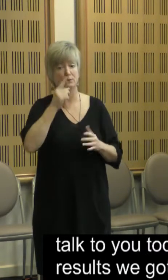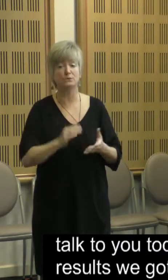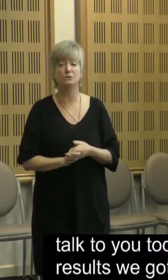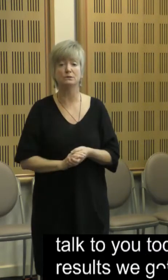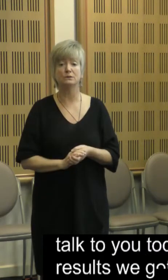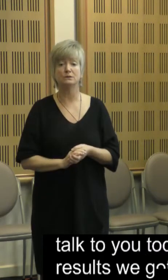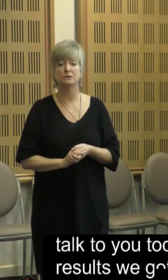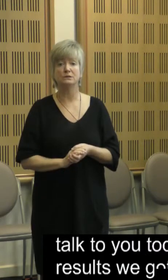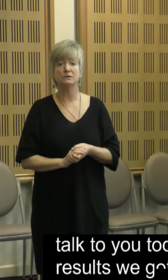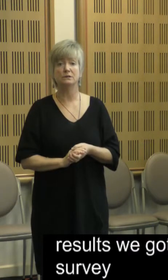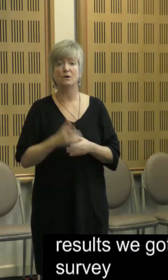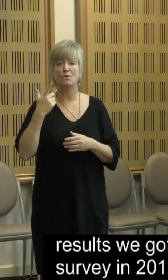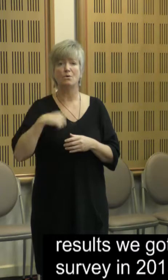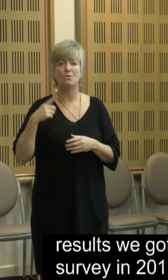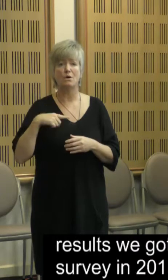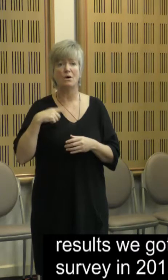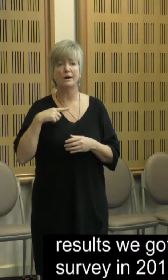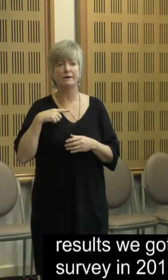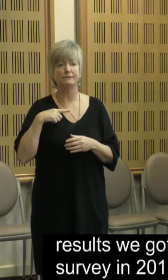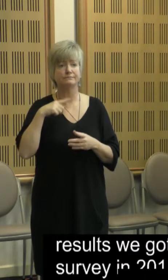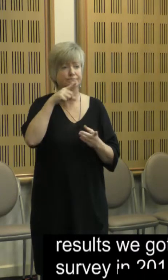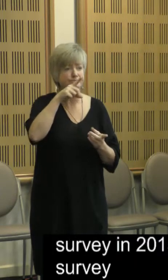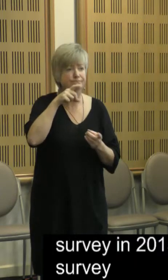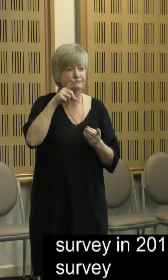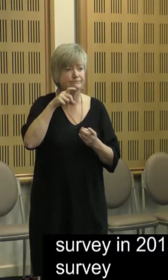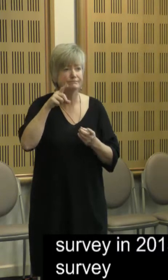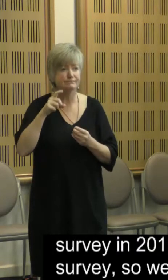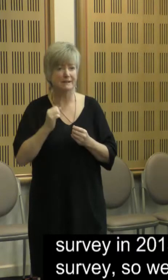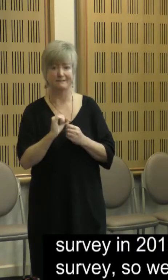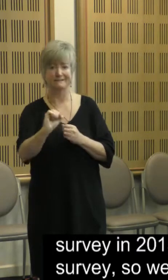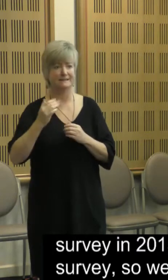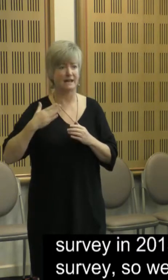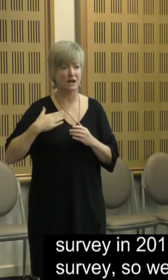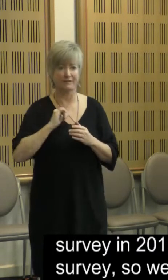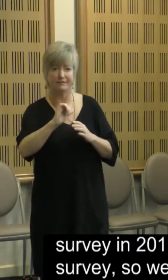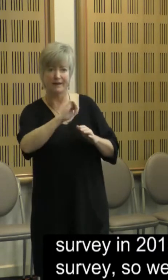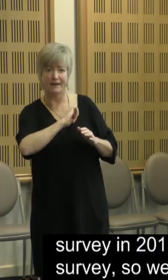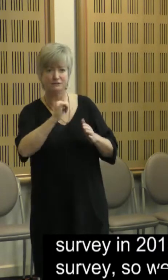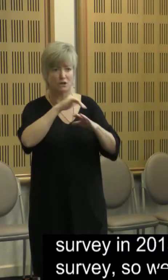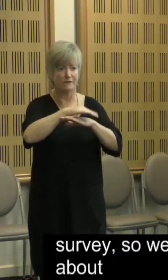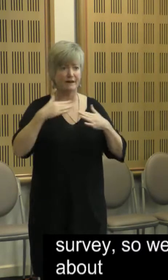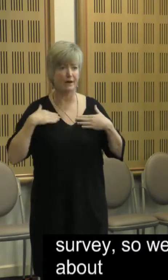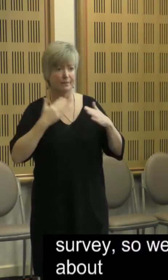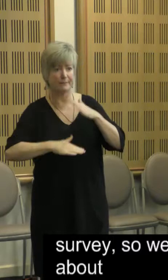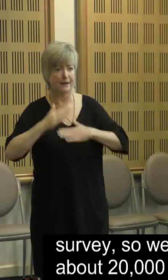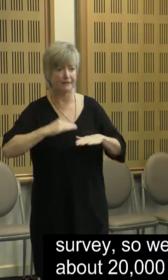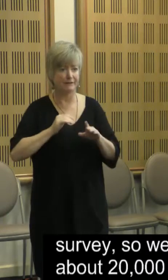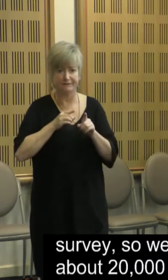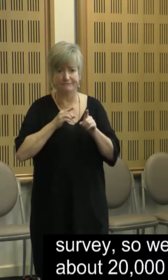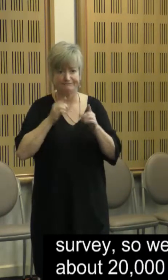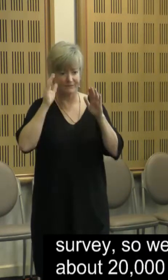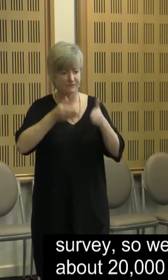and the main reason was to get a sense of what they were doing in terms of their health, their attitudes around health and behaviours around health.